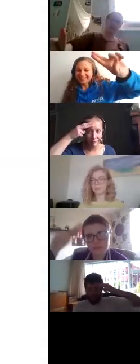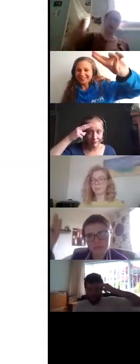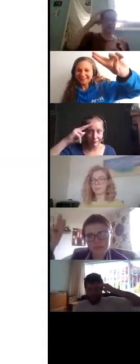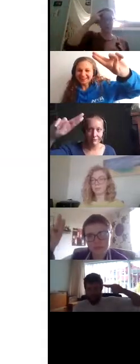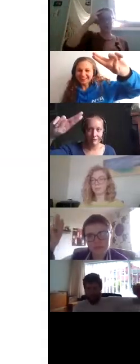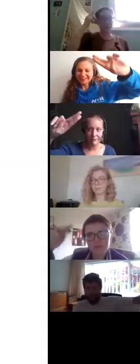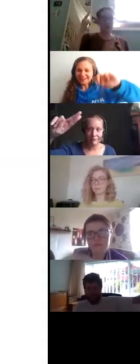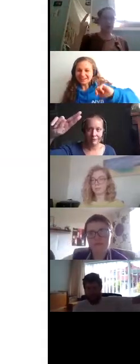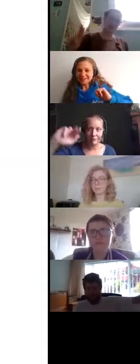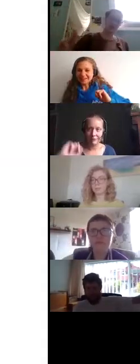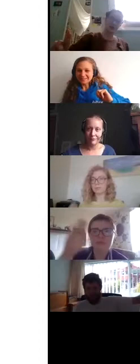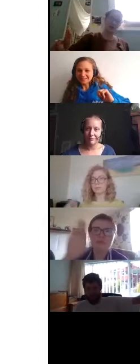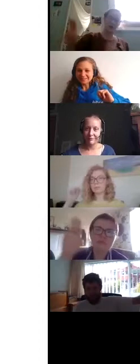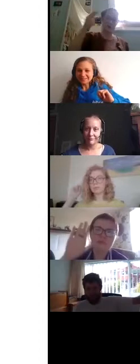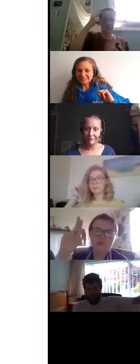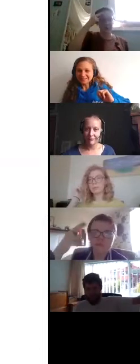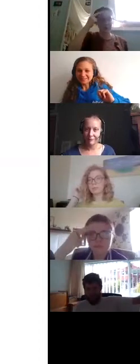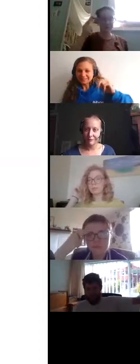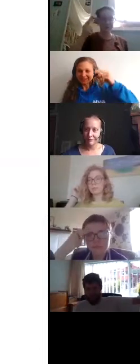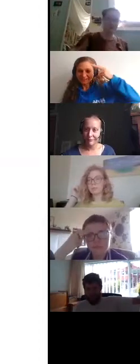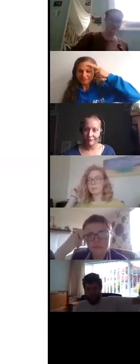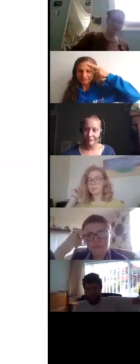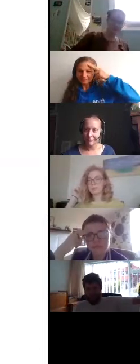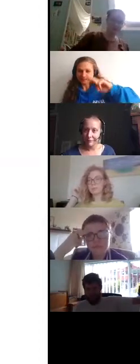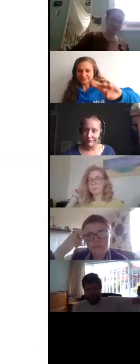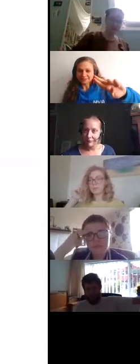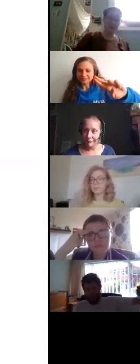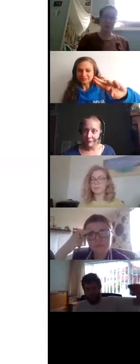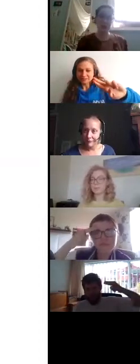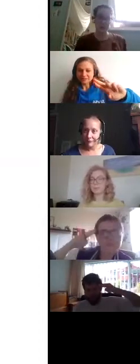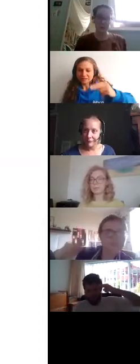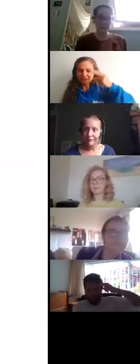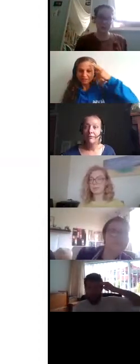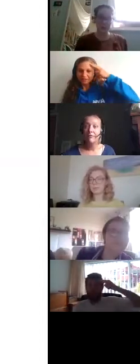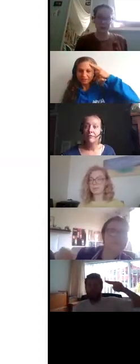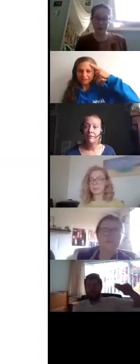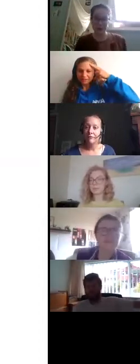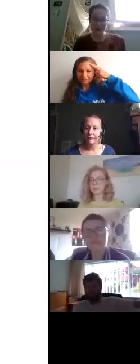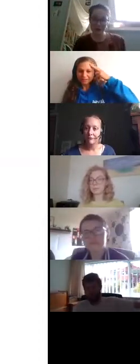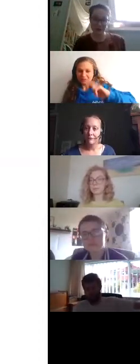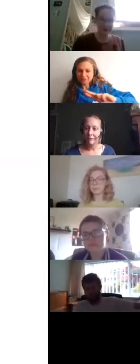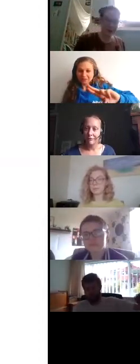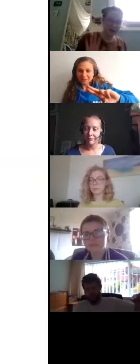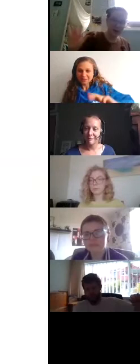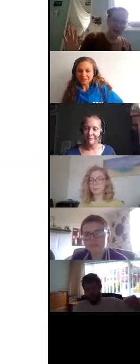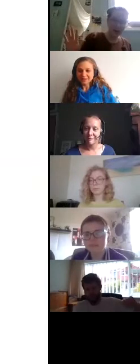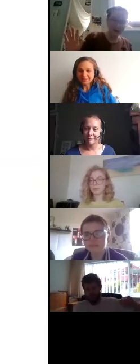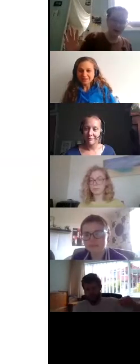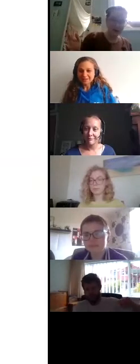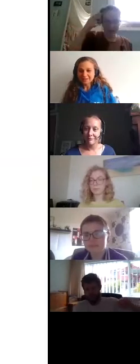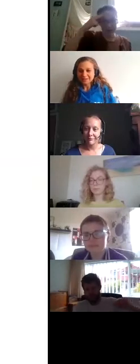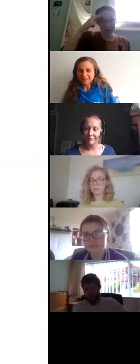like that, and you sort of do it in a kind of curve coming down. So we're going to go around. We're going to go